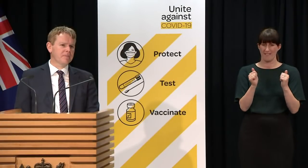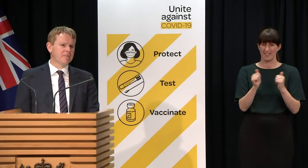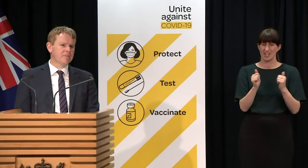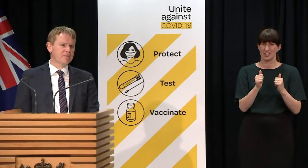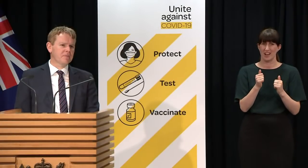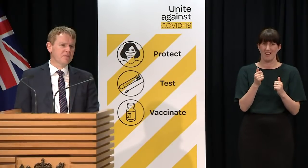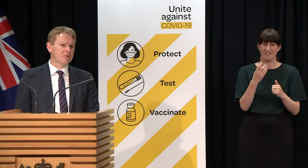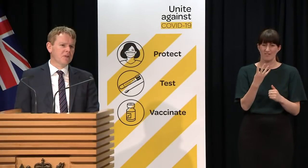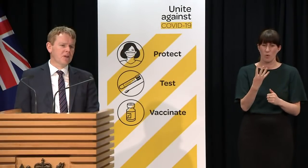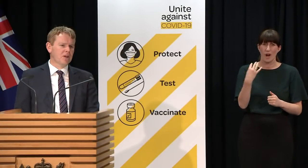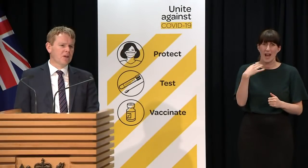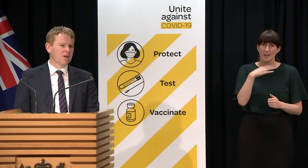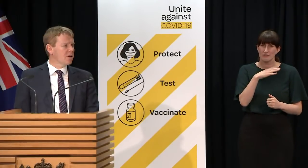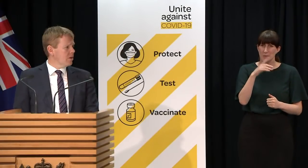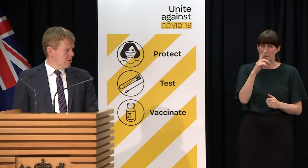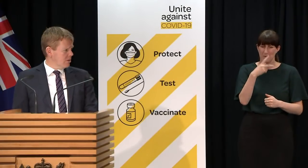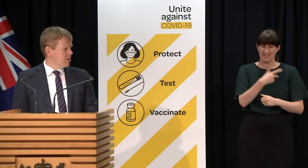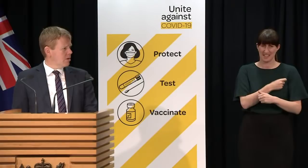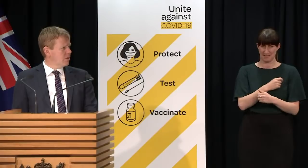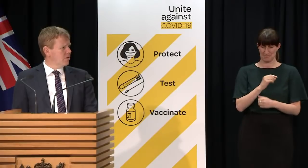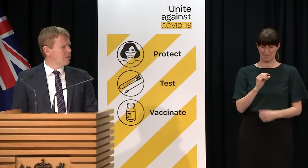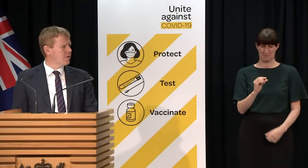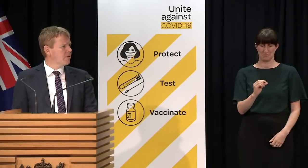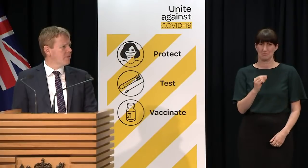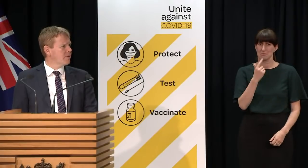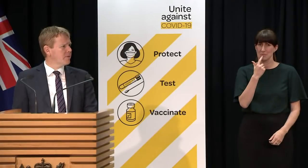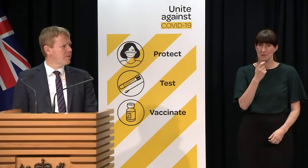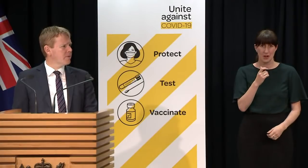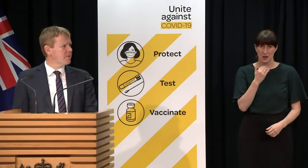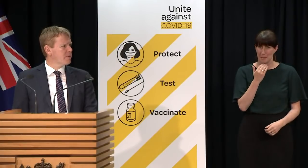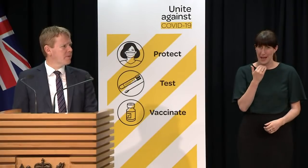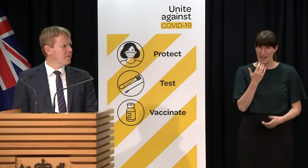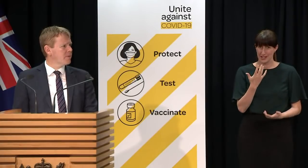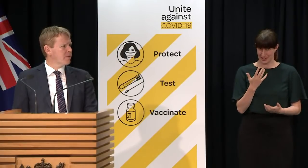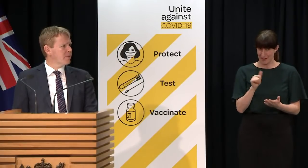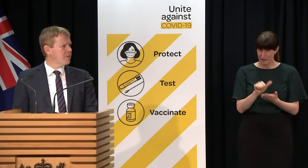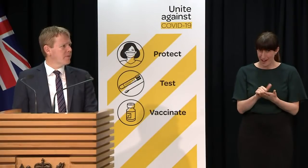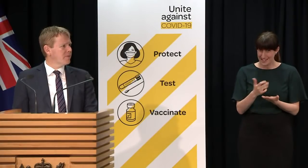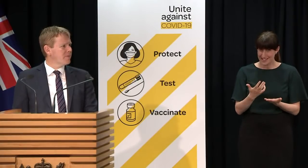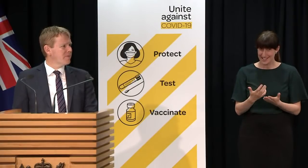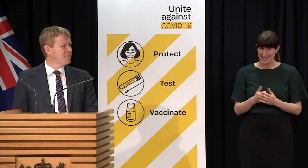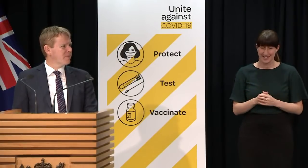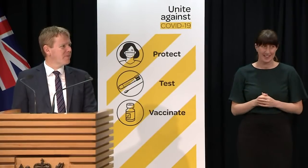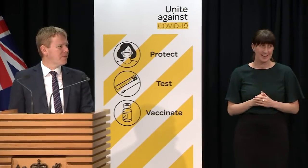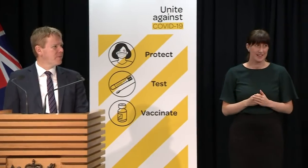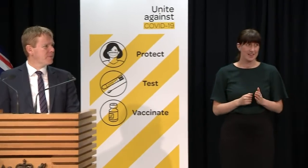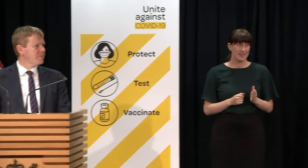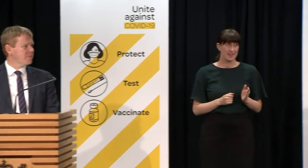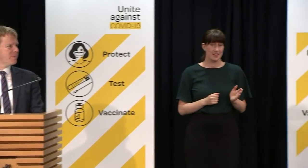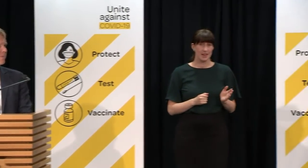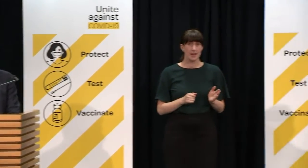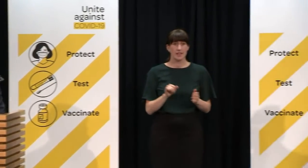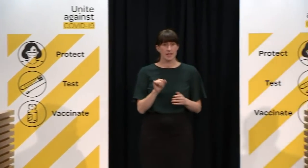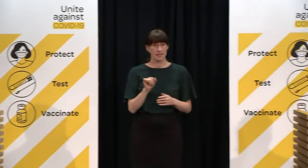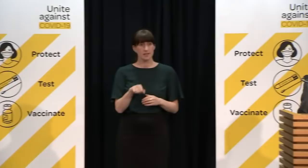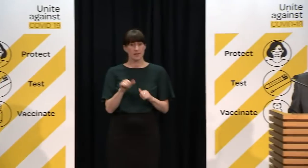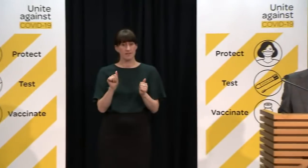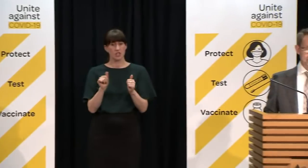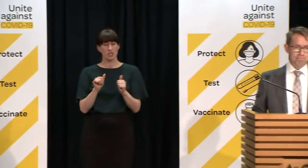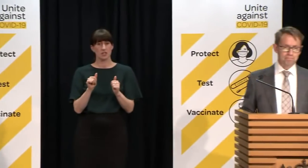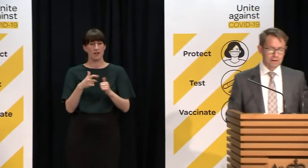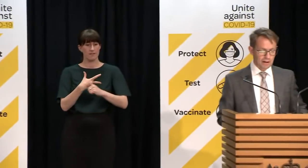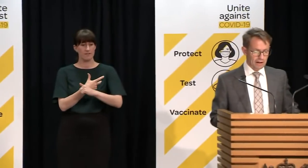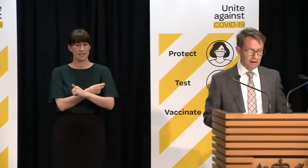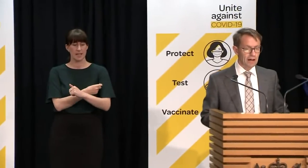pathetically low. Is that right, or is that how many you want them to be administering? Well, my understanding is, yes, they've vaccinated a number